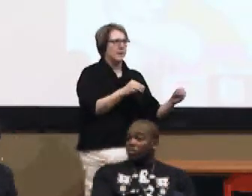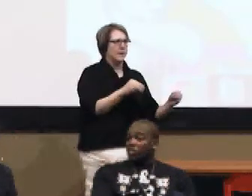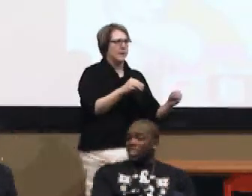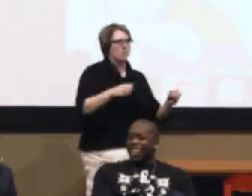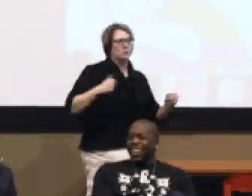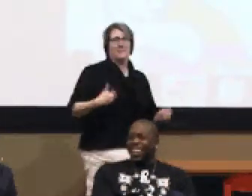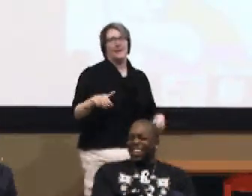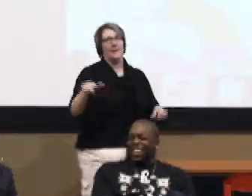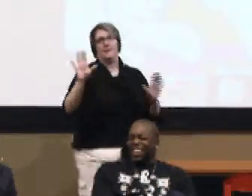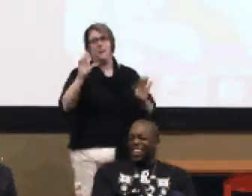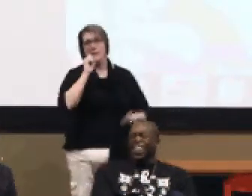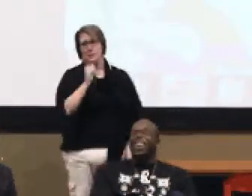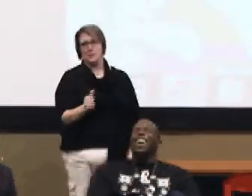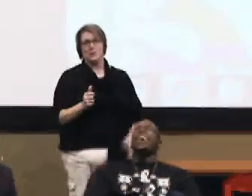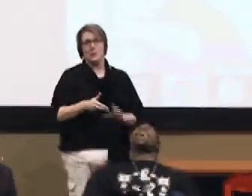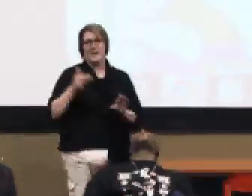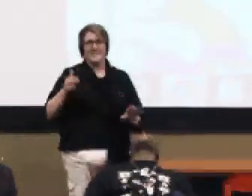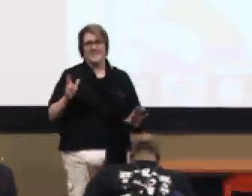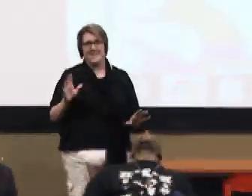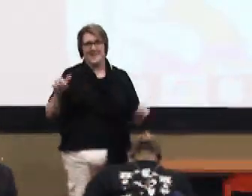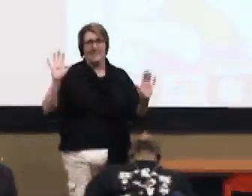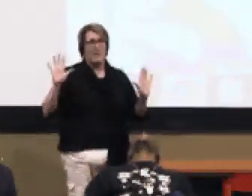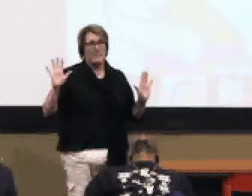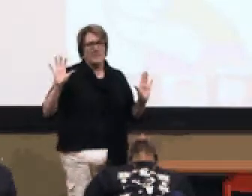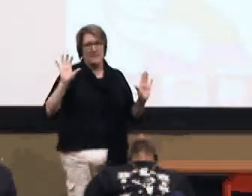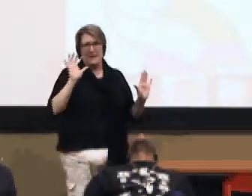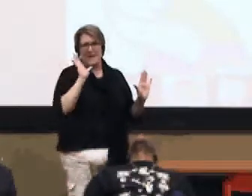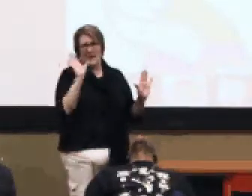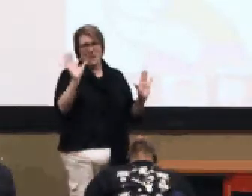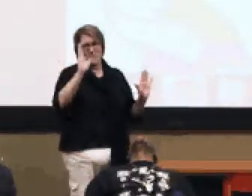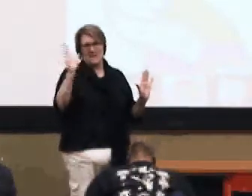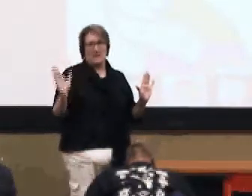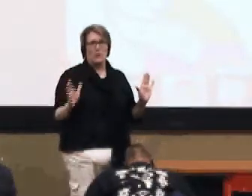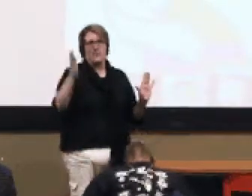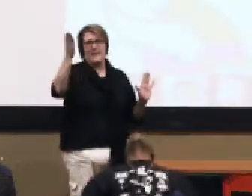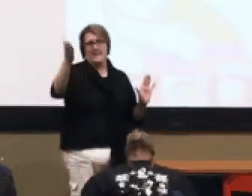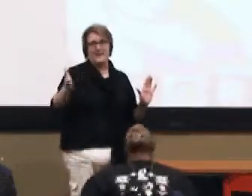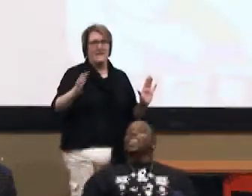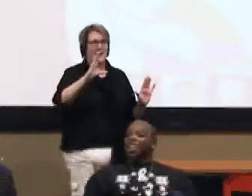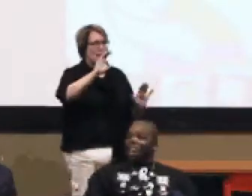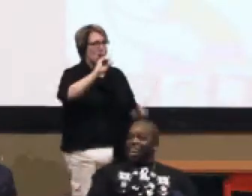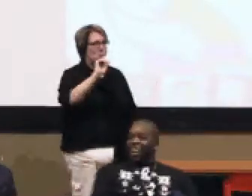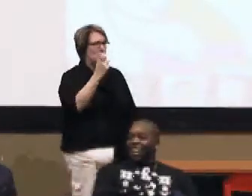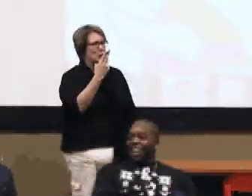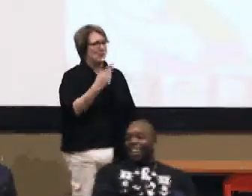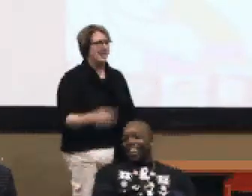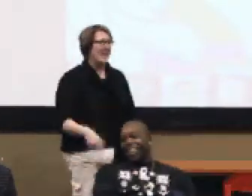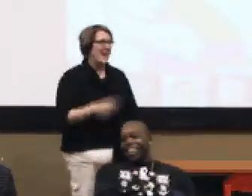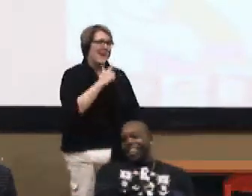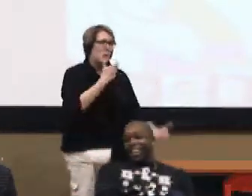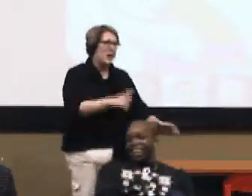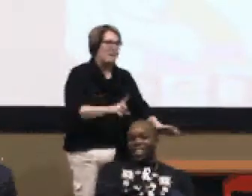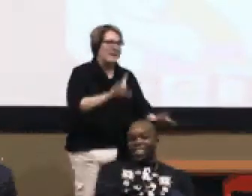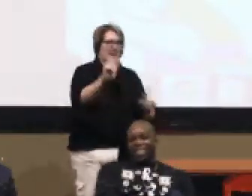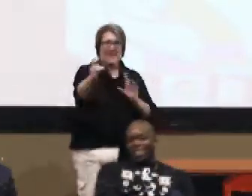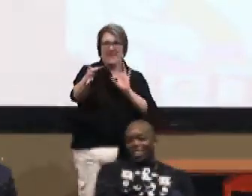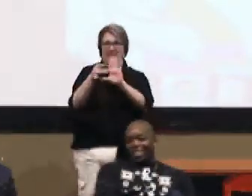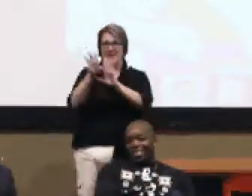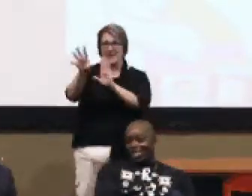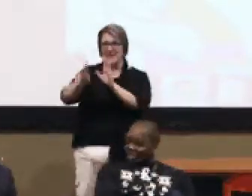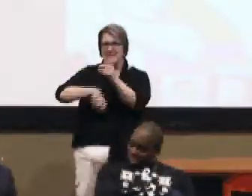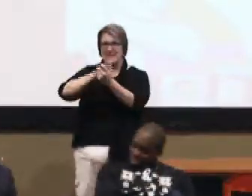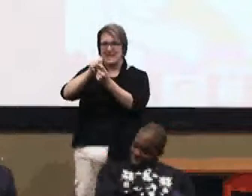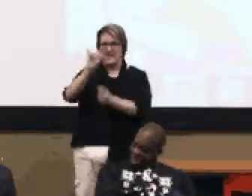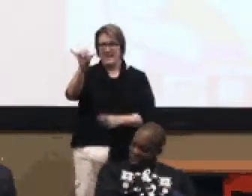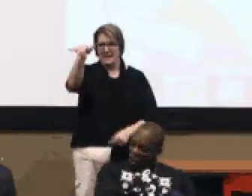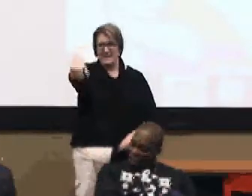just don't. I just quit. I just give up. I'm like, I'll never be that. I don't want to be anything. Well, I